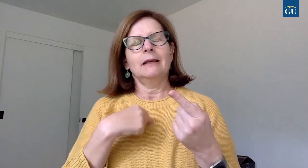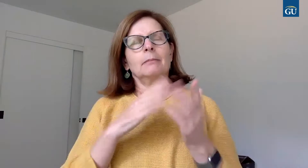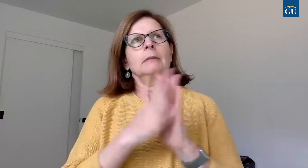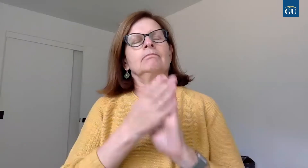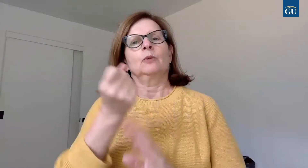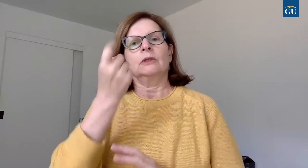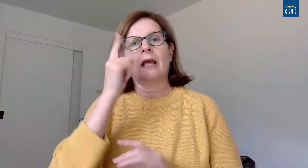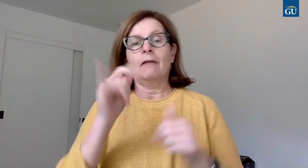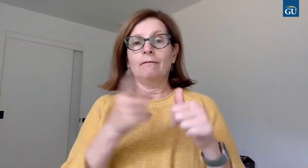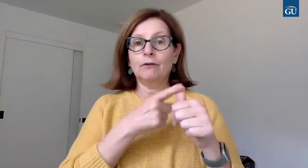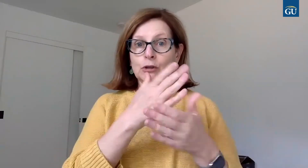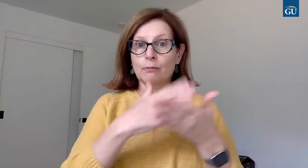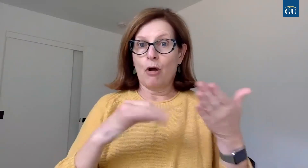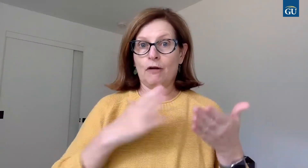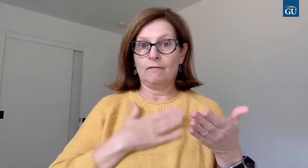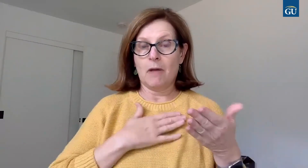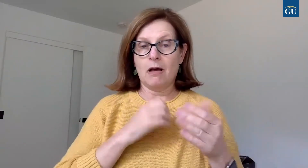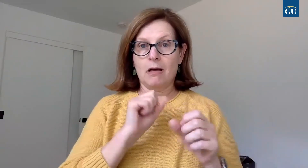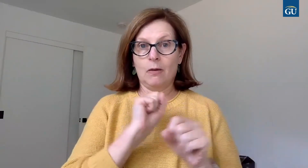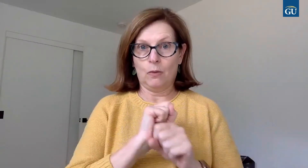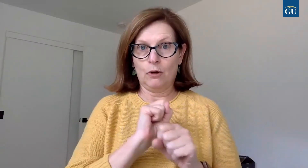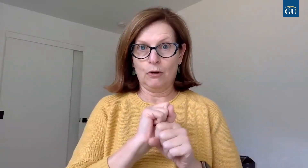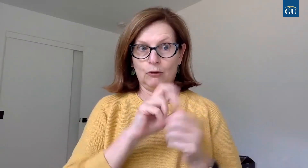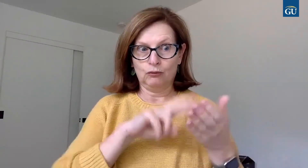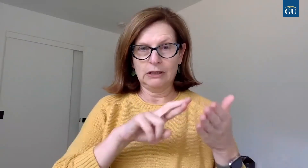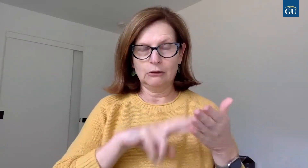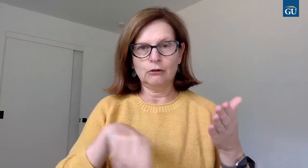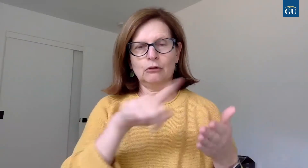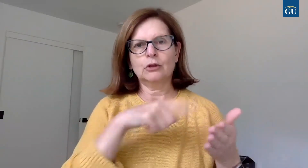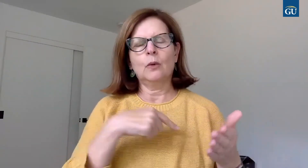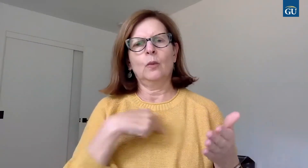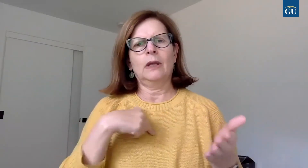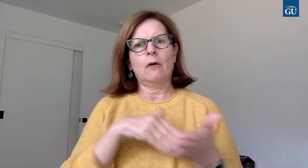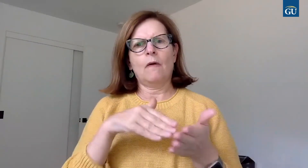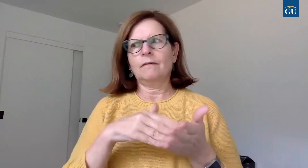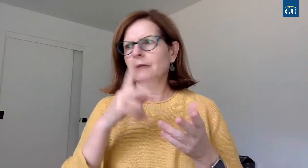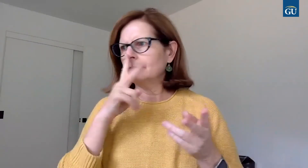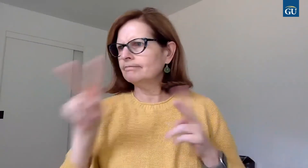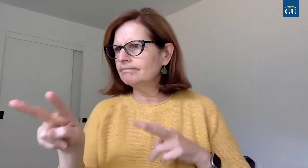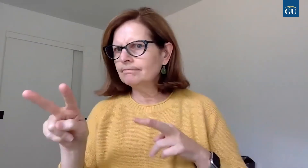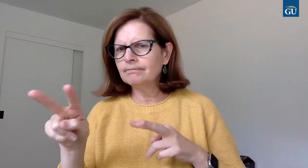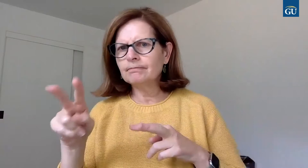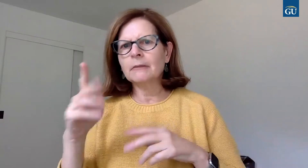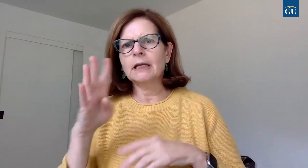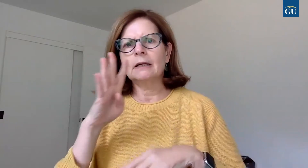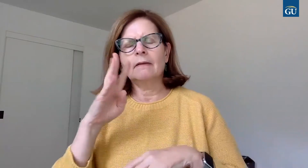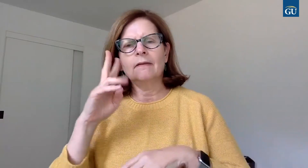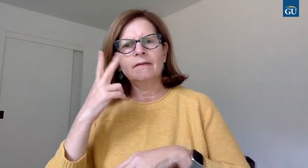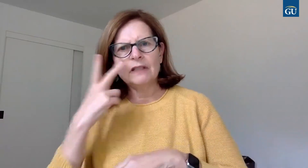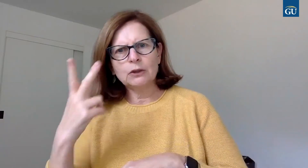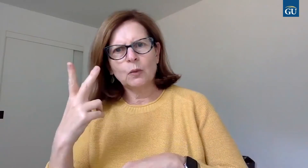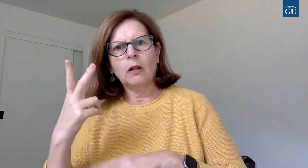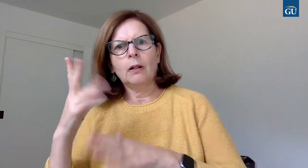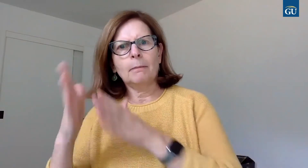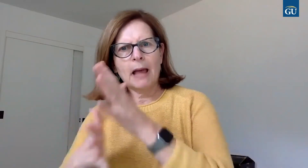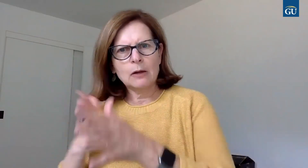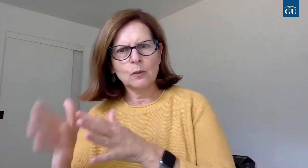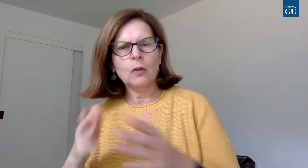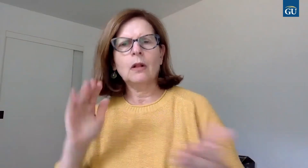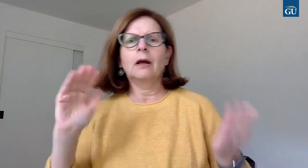It seemed to me to understand the first part of my research work, we often look to visual, manual languages and compare it to spoken